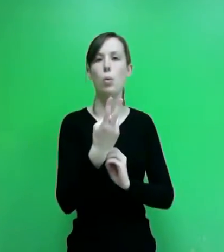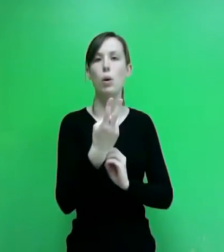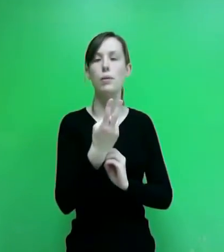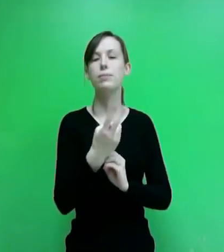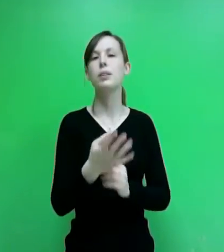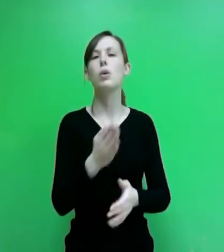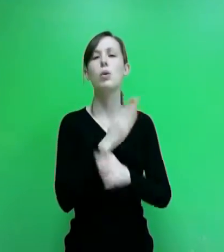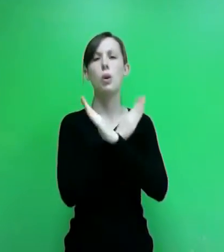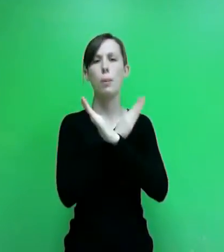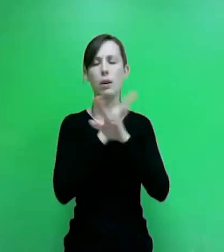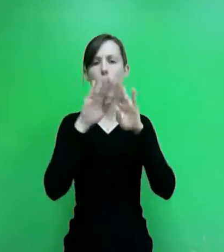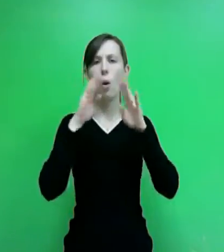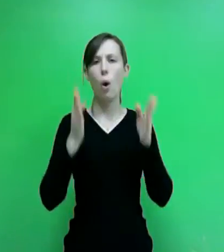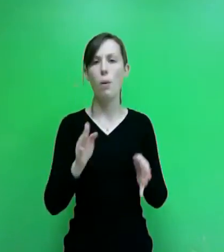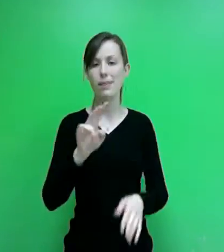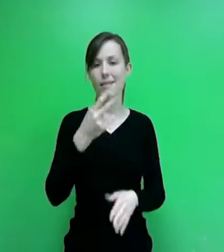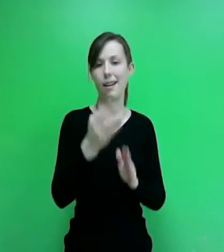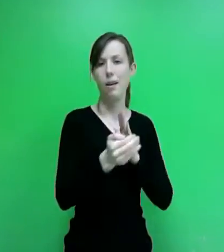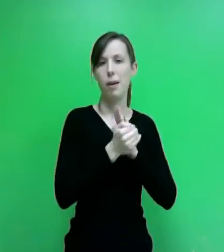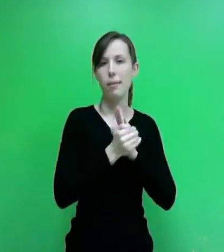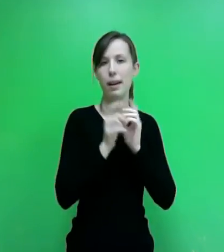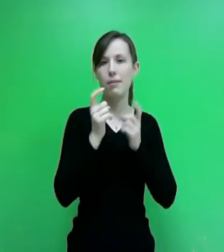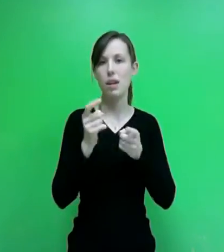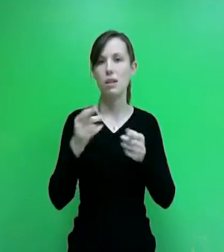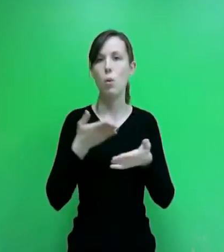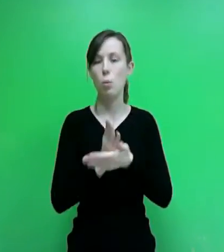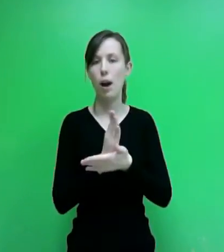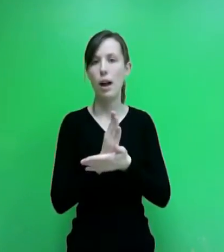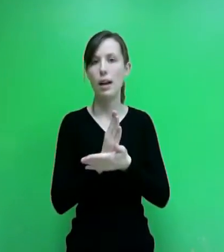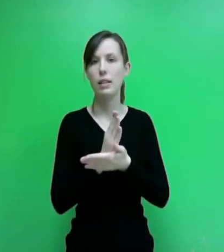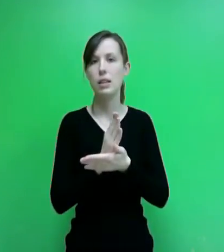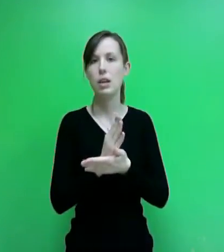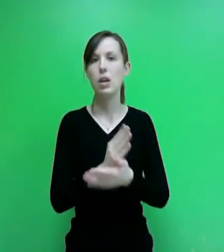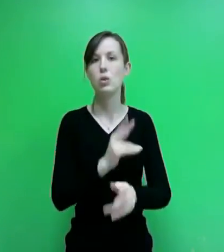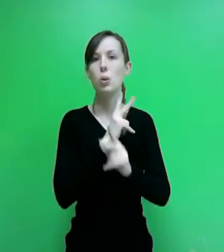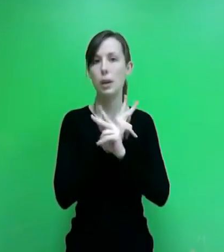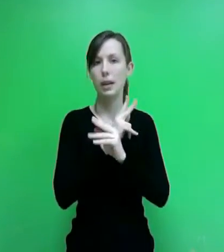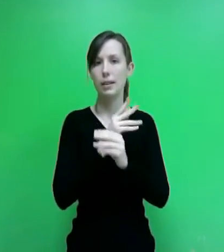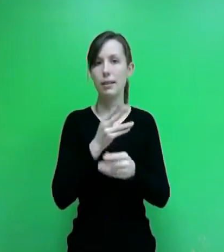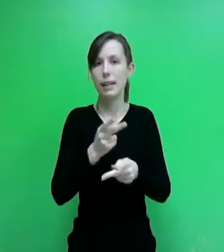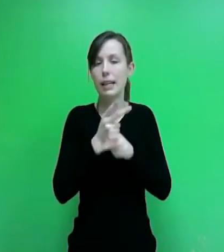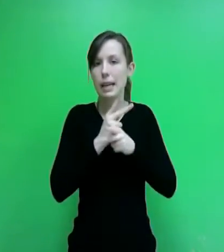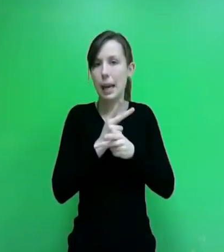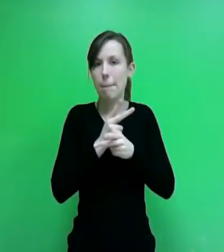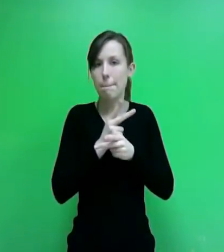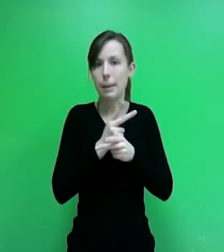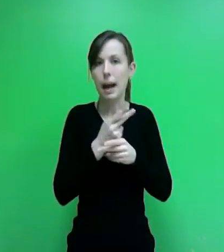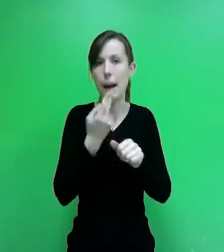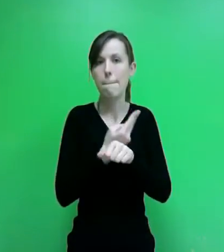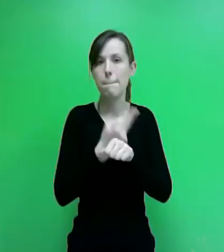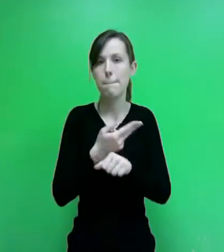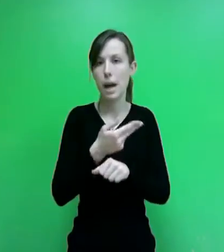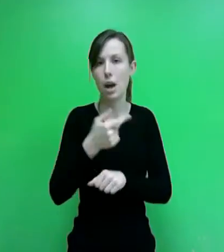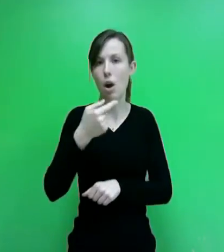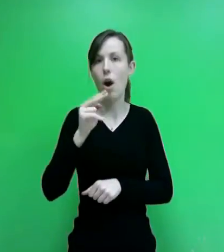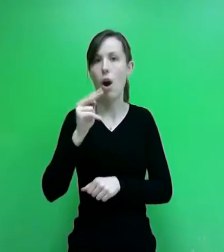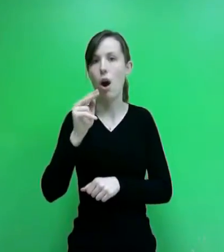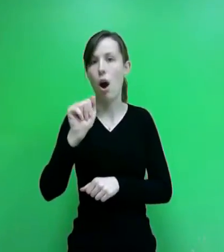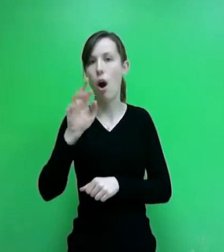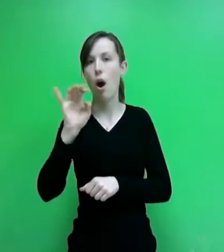our homes, the Second Amendment gives us the right to keep and bear arms. For all you hunters out there, this is an amendment that you should know a lot about,